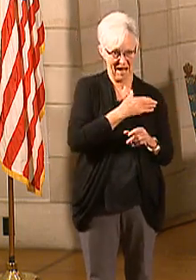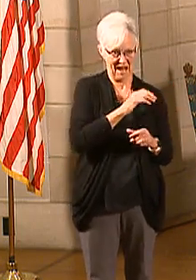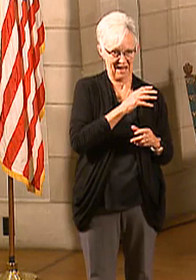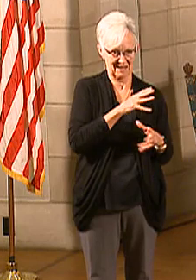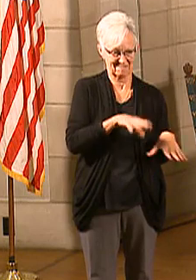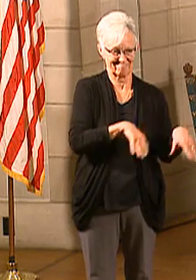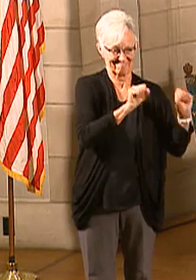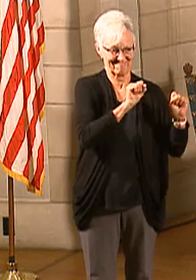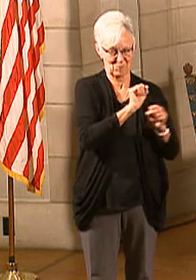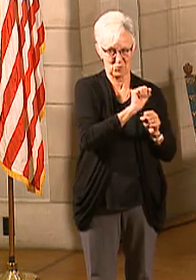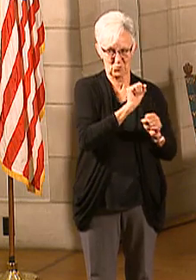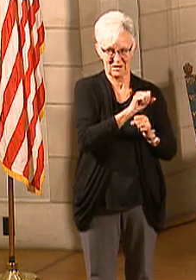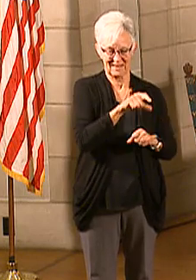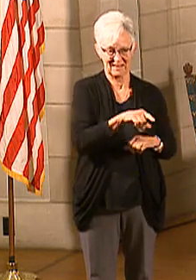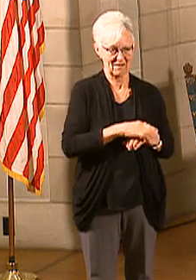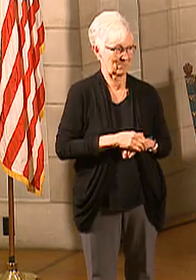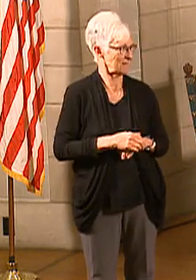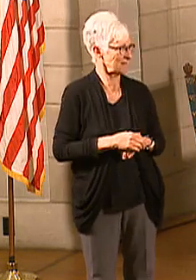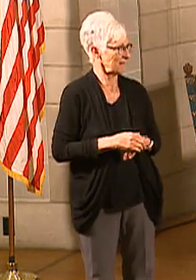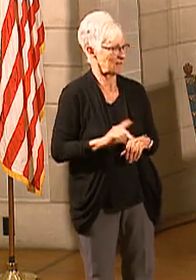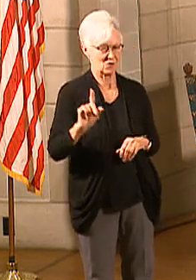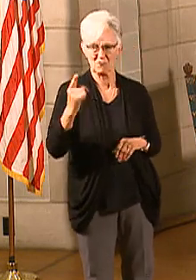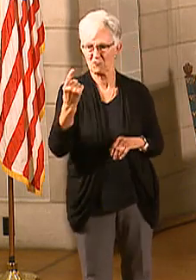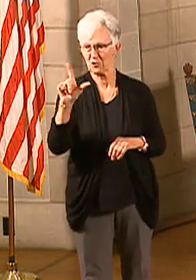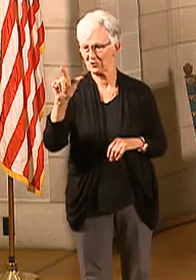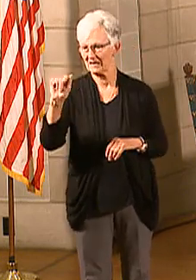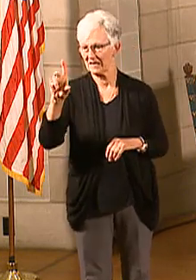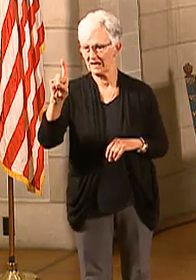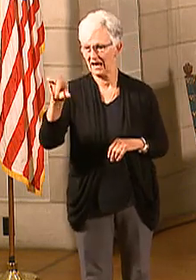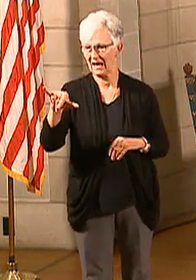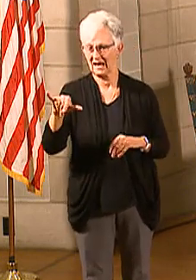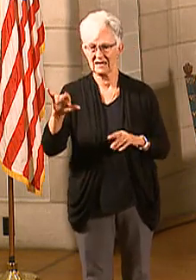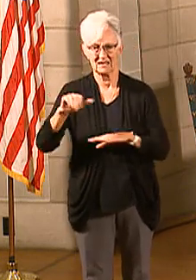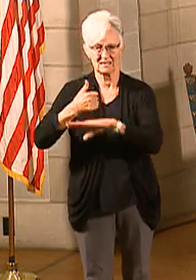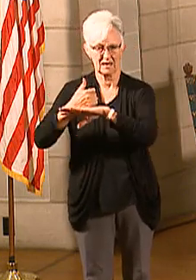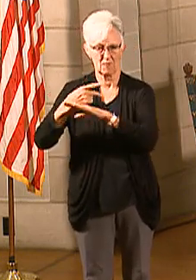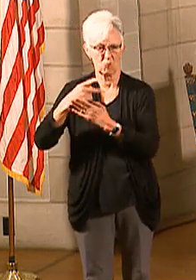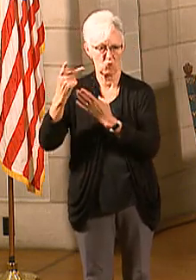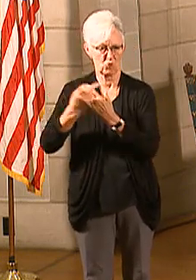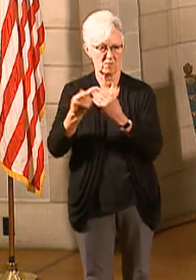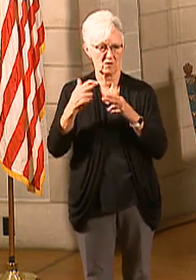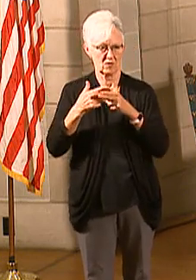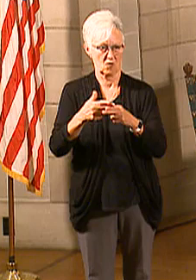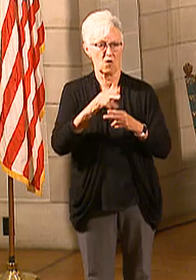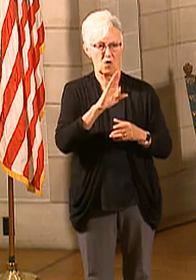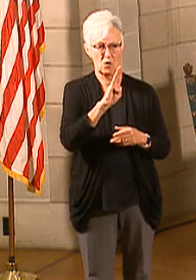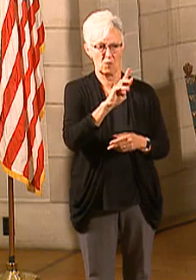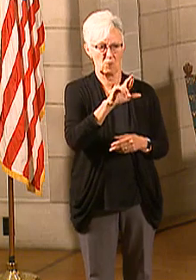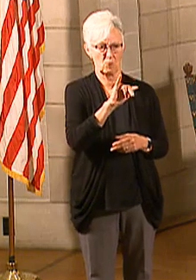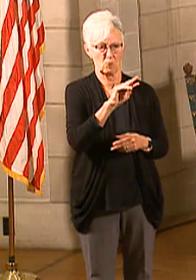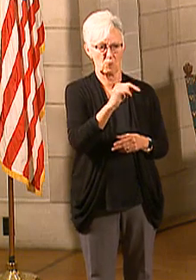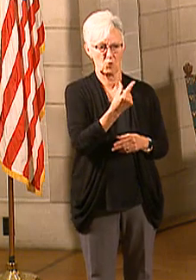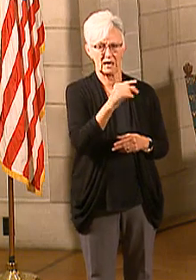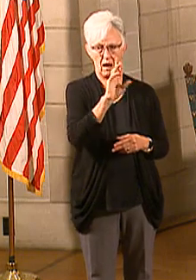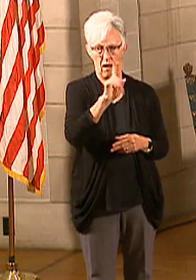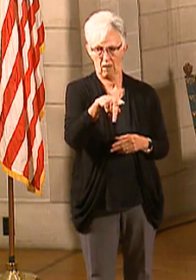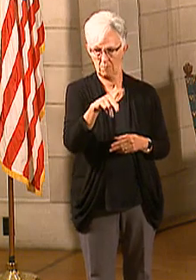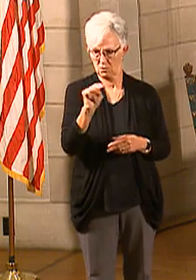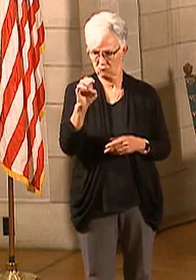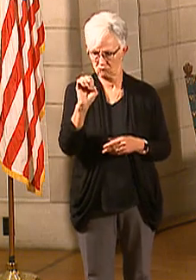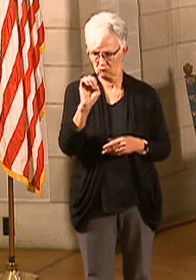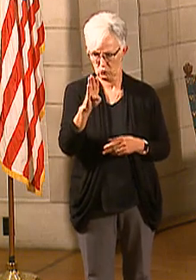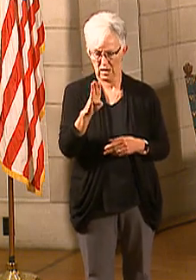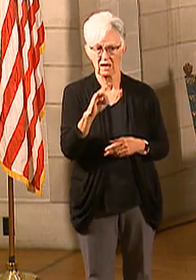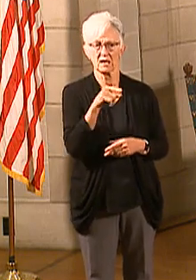time, and the First Lady really, Bring Up Nebraska has been a partnership across the state with community collaboratives that have had